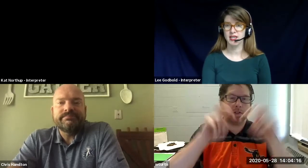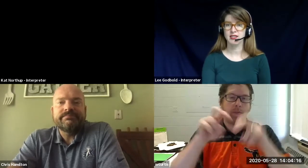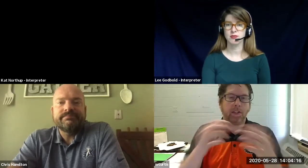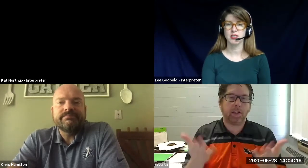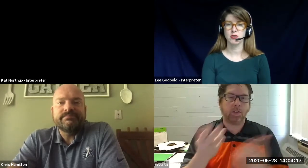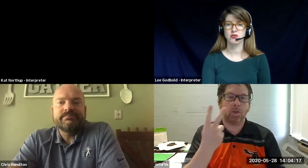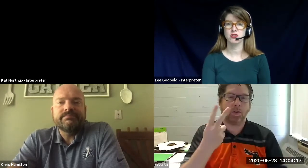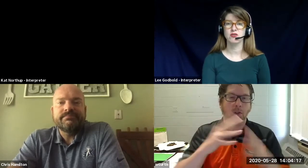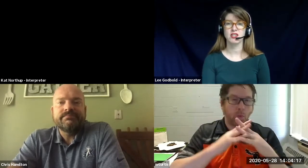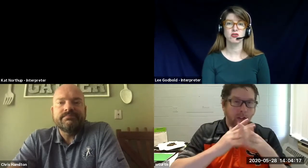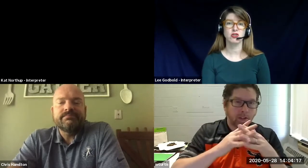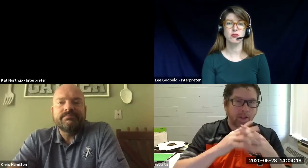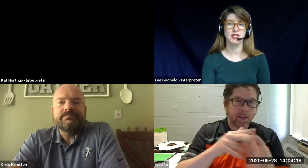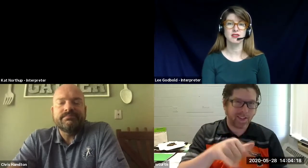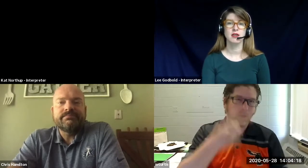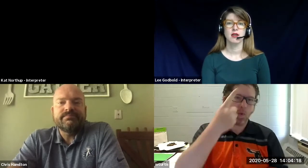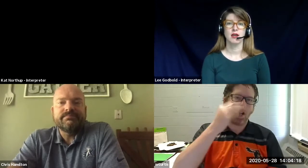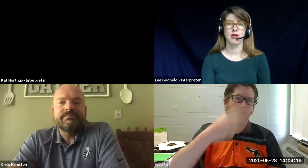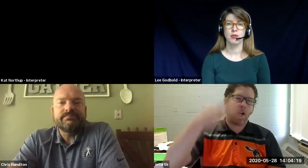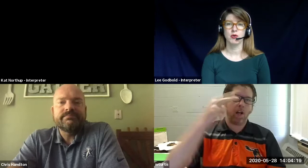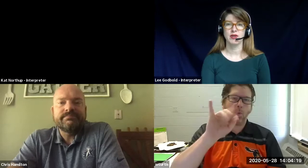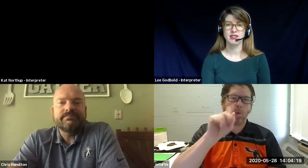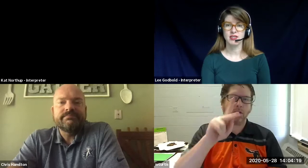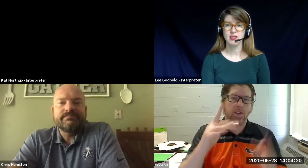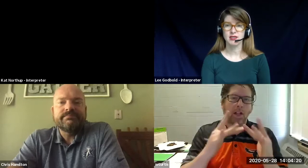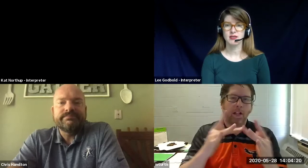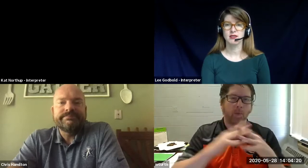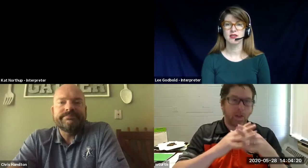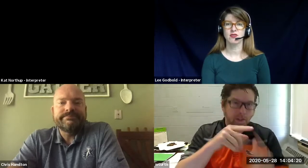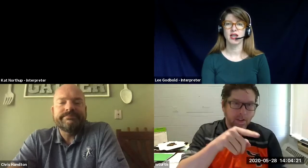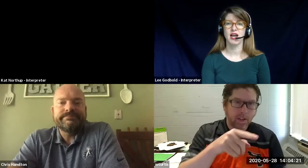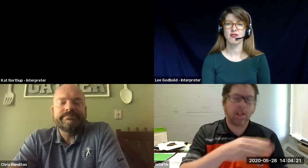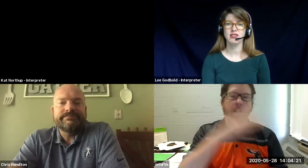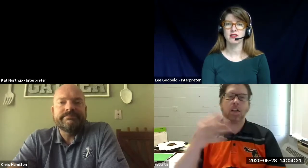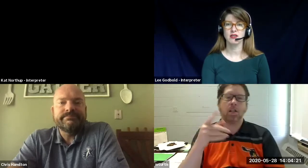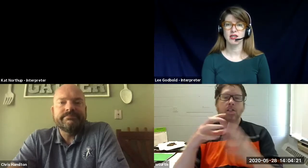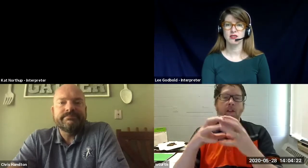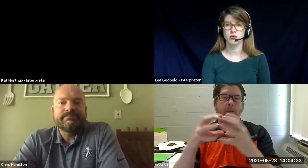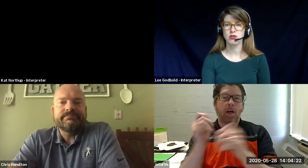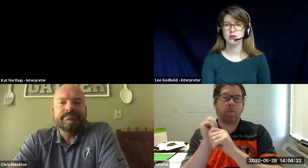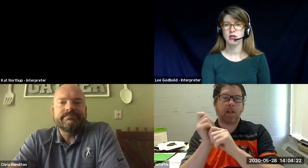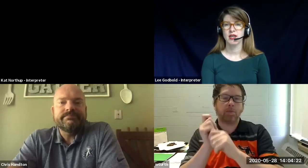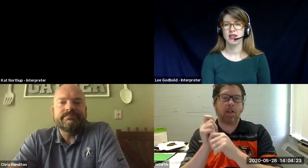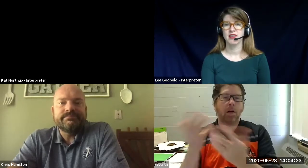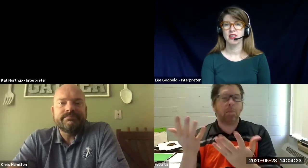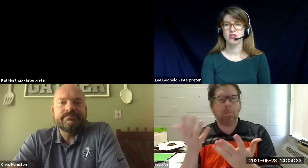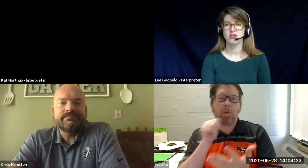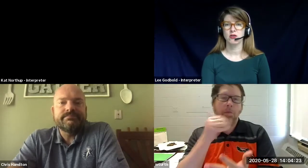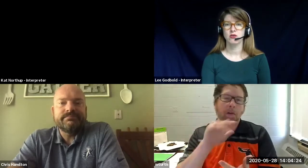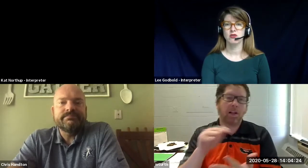is planning to host 2 national tournaments, both wrestling, that's definitely a high risk contact sport, and then also the